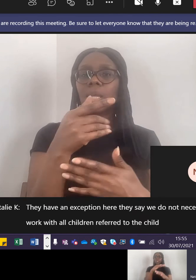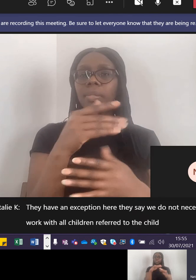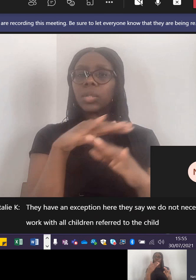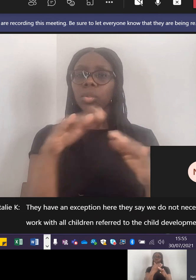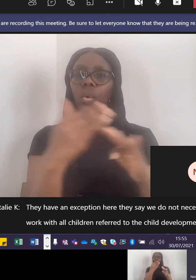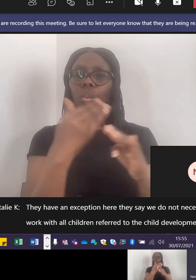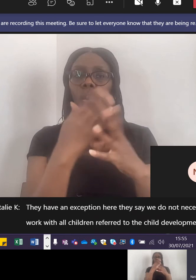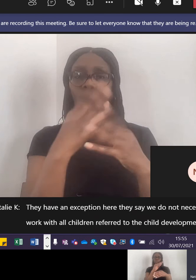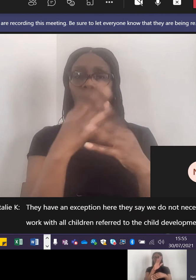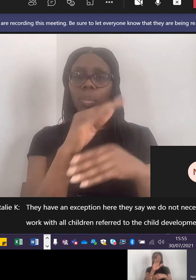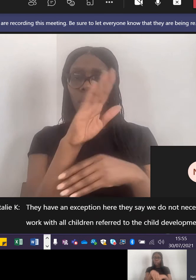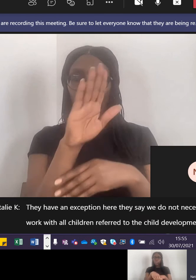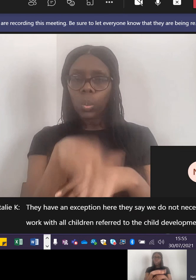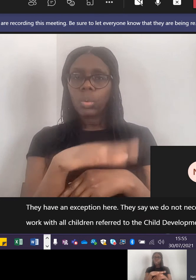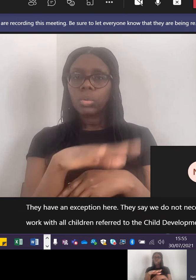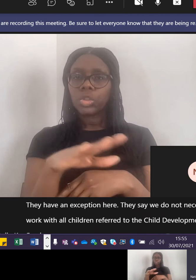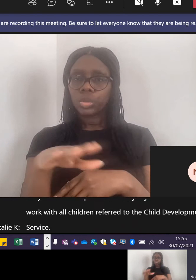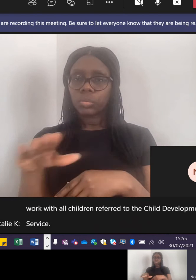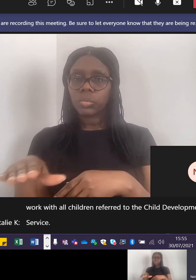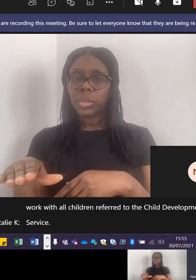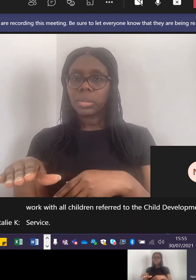Development Service.